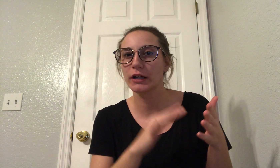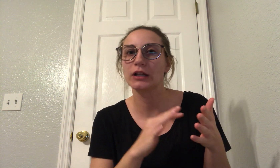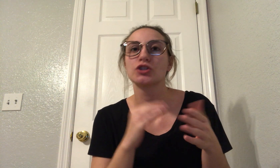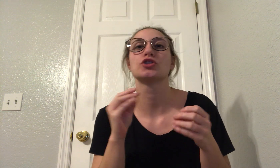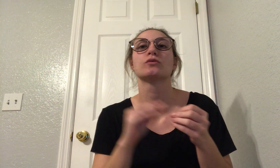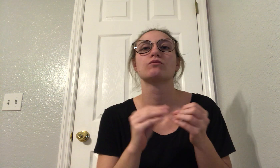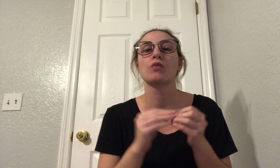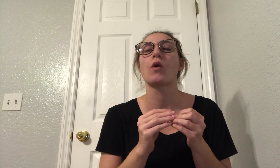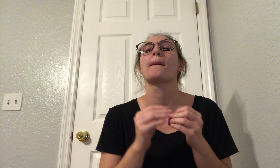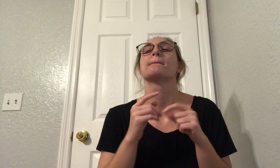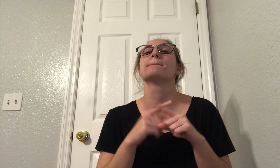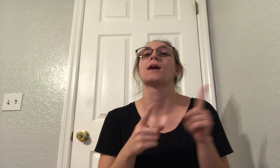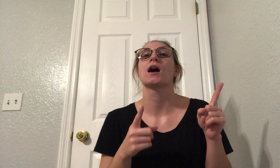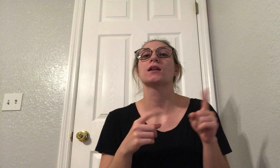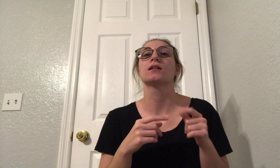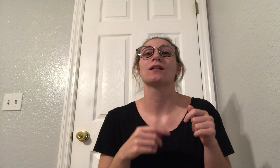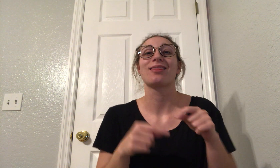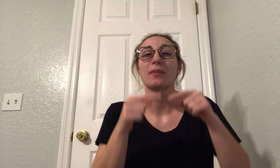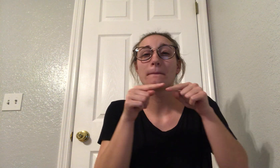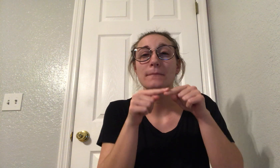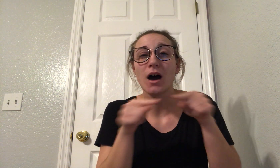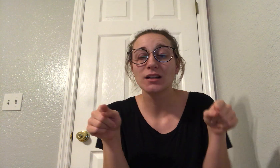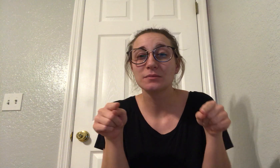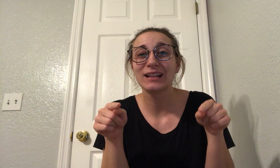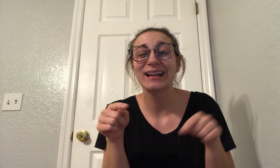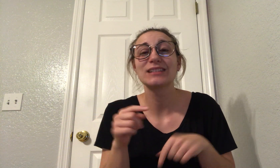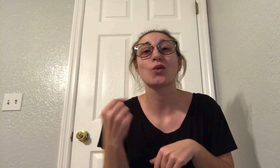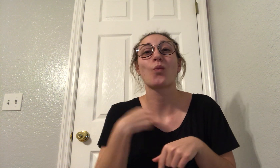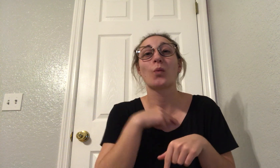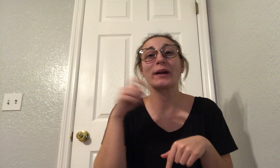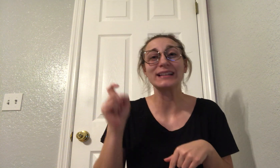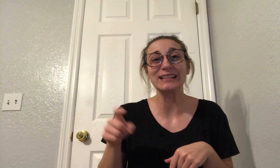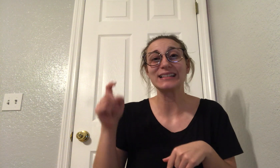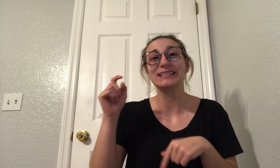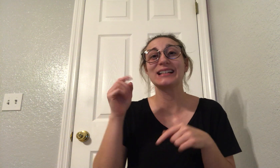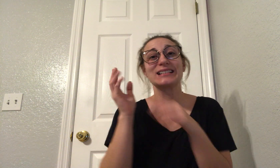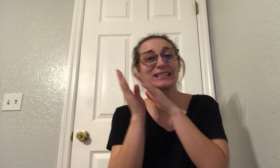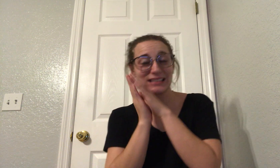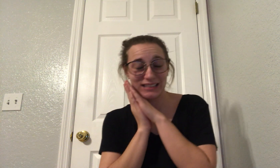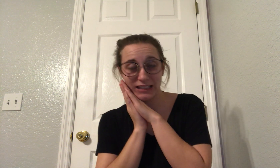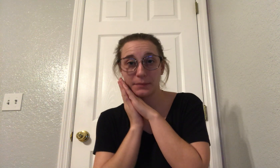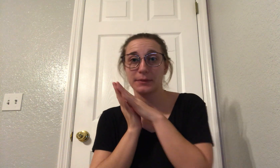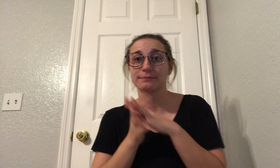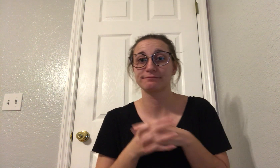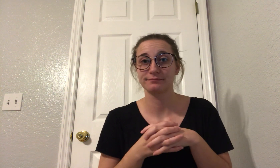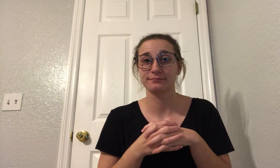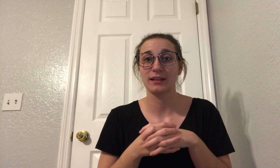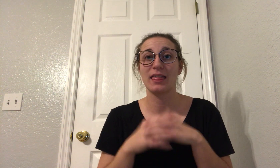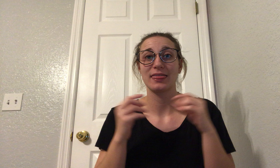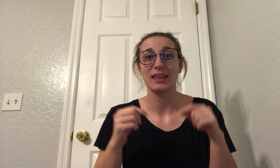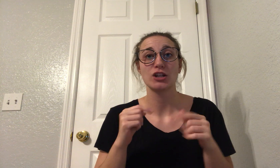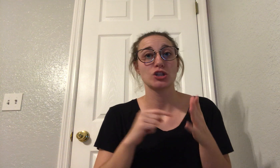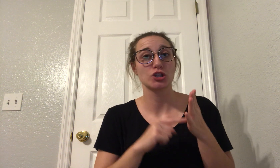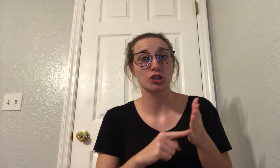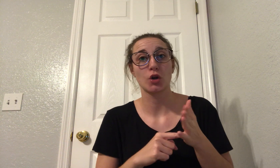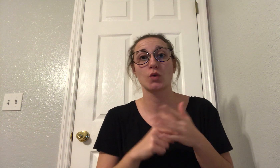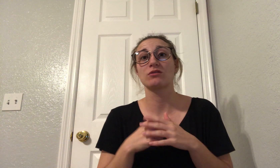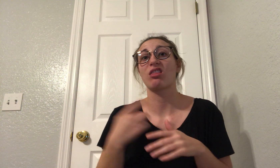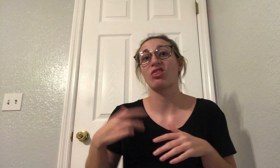benefits, we need to sleep. And this is one that shows potentially beneficial heart effects